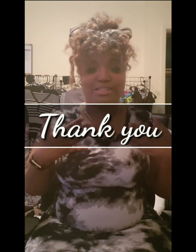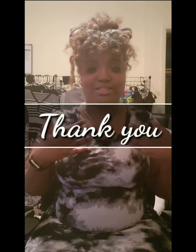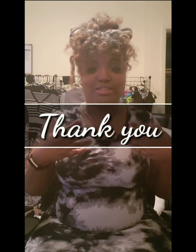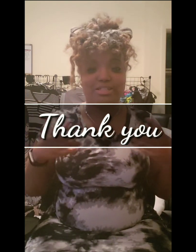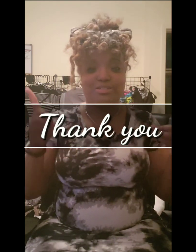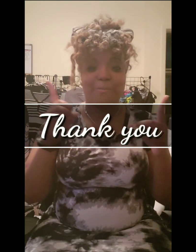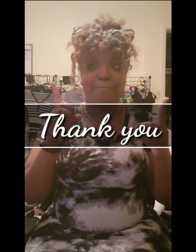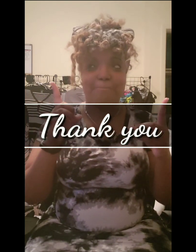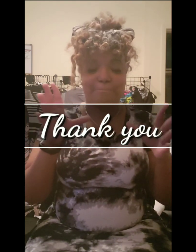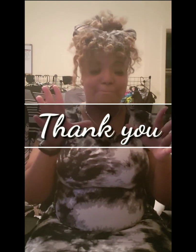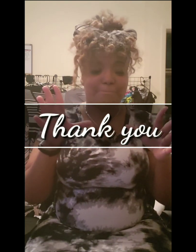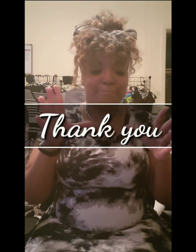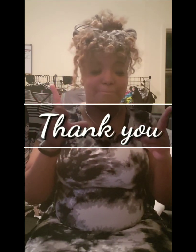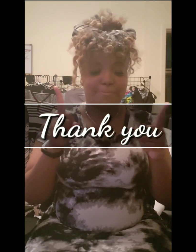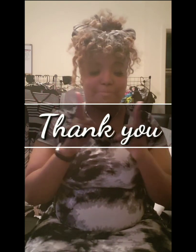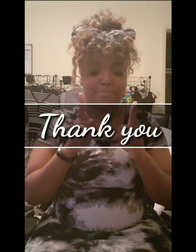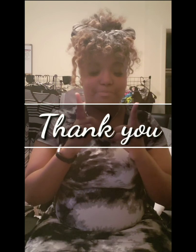Everyone